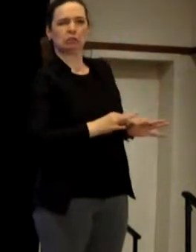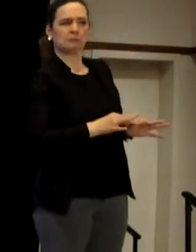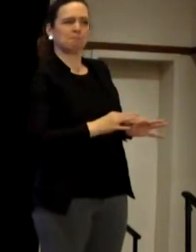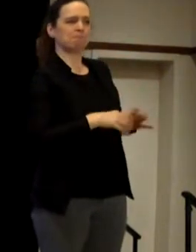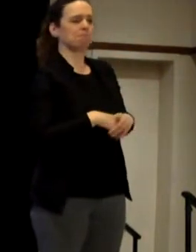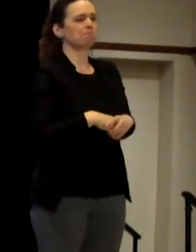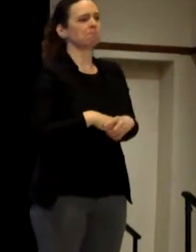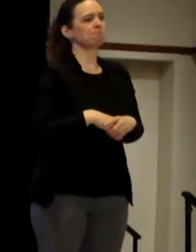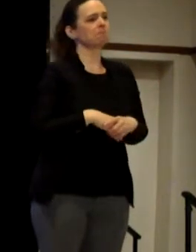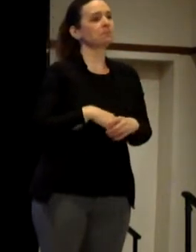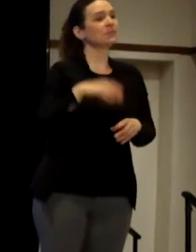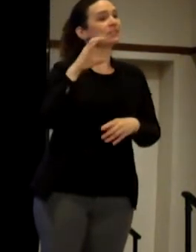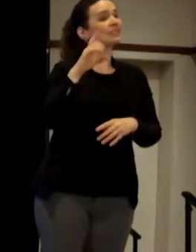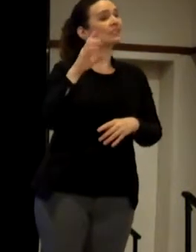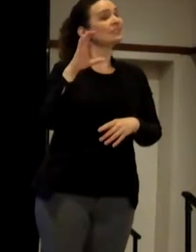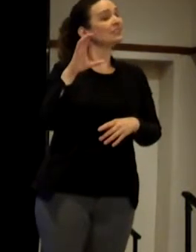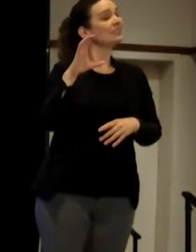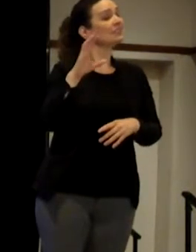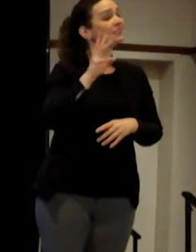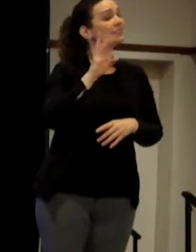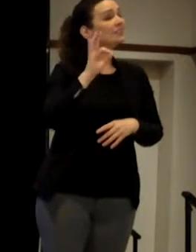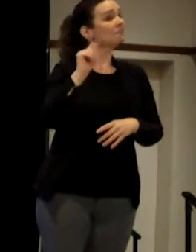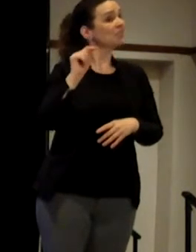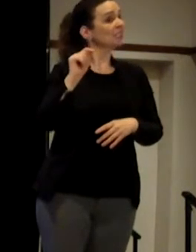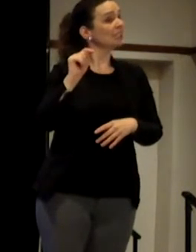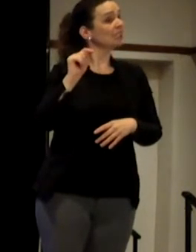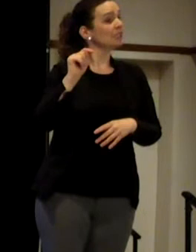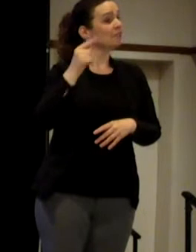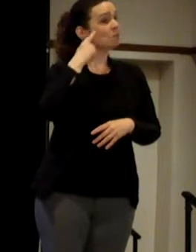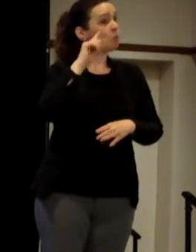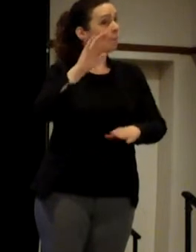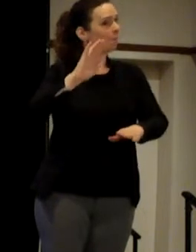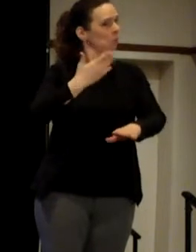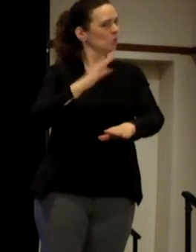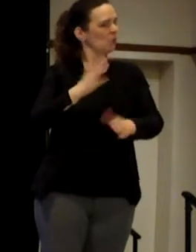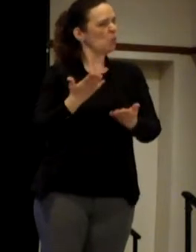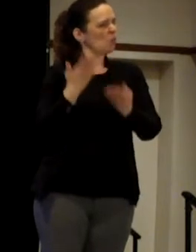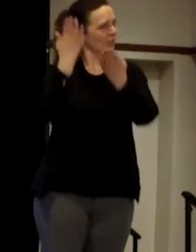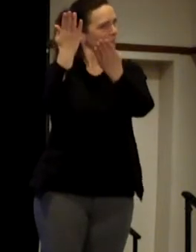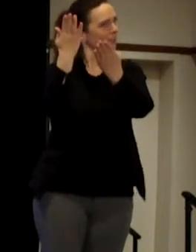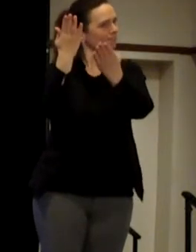at 6 feet for music class.